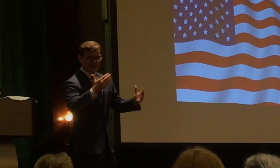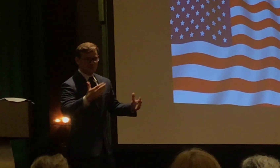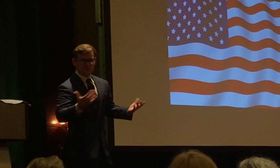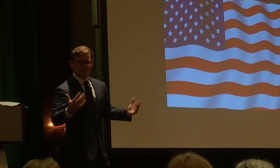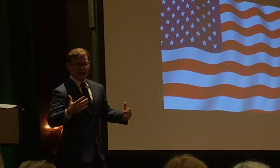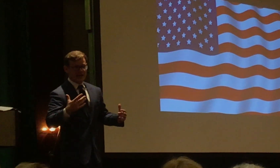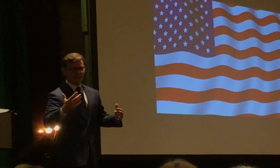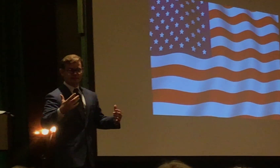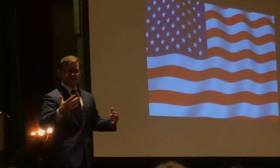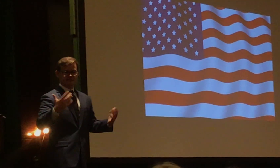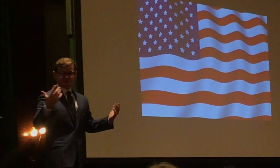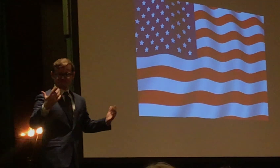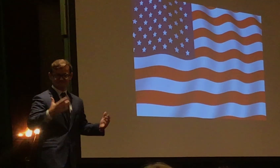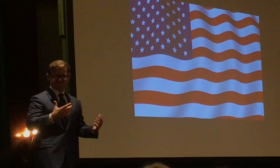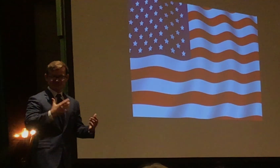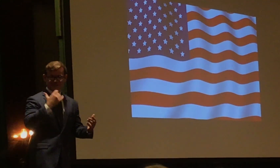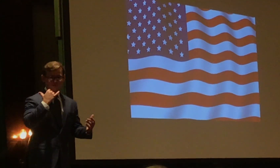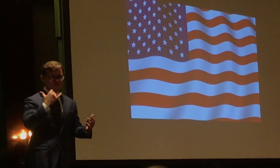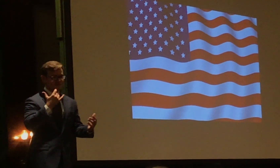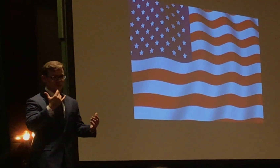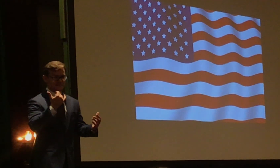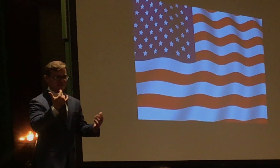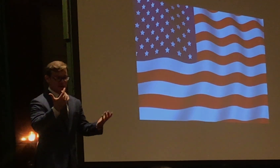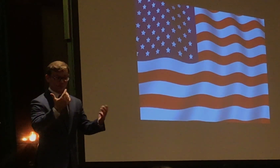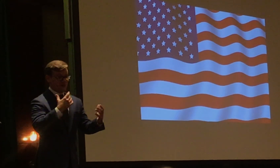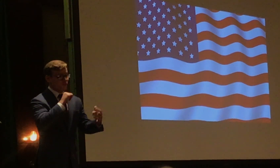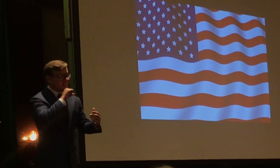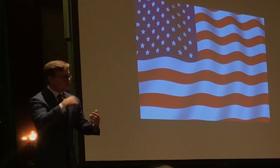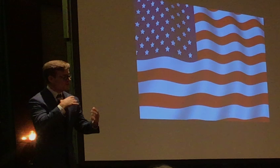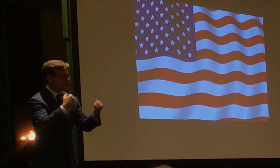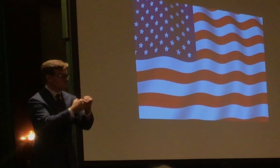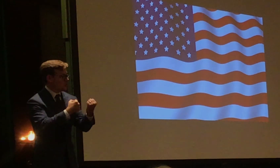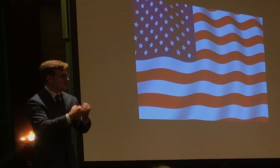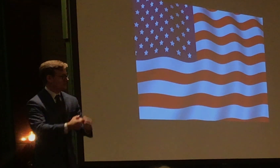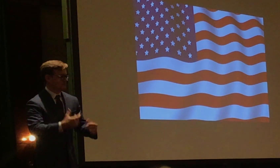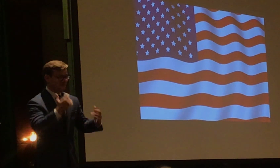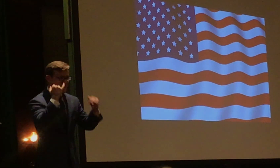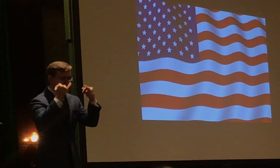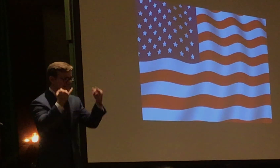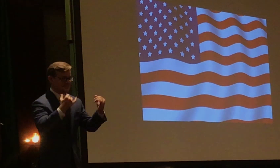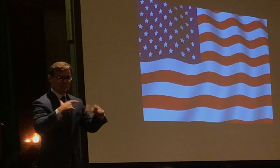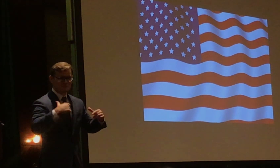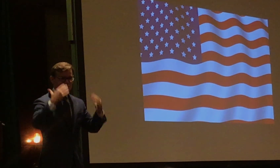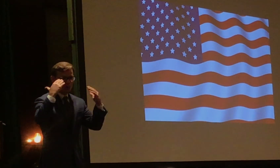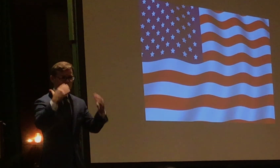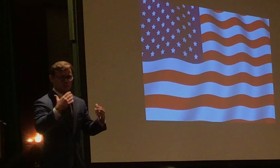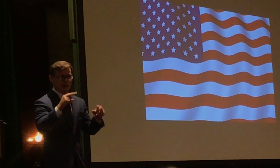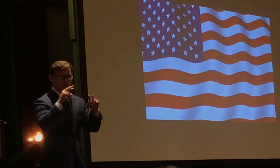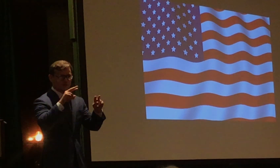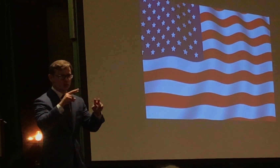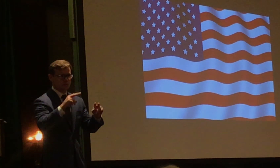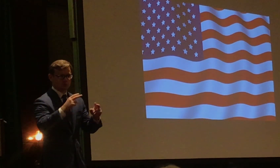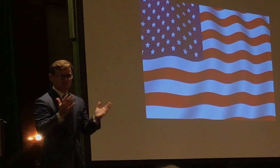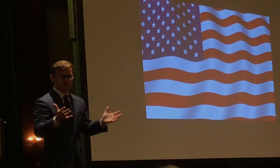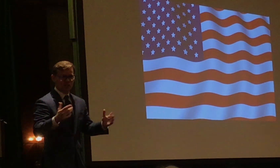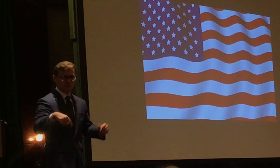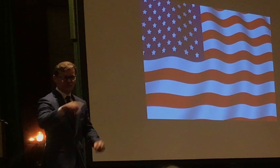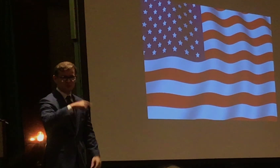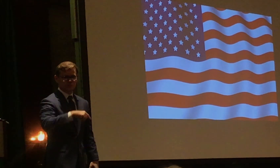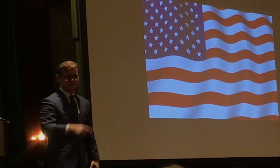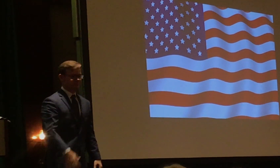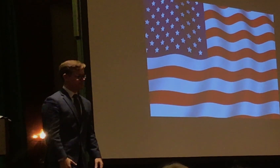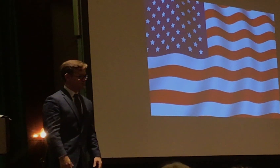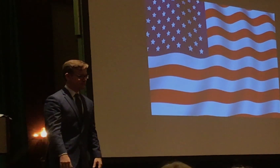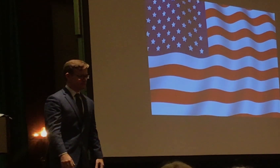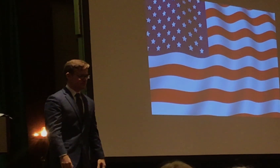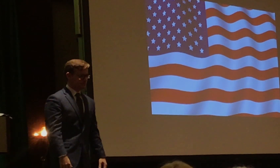So, that's what I have today. And I would love your support, and if you have ideas, let me